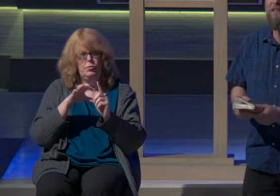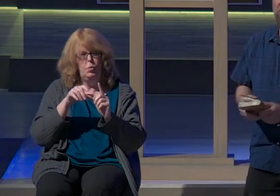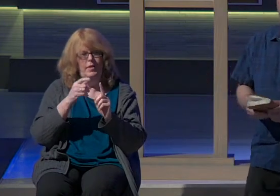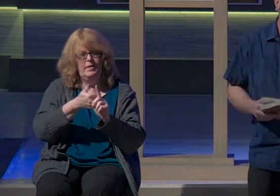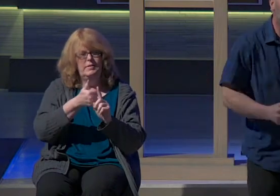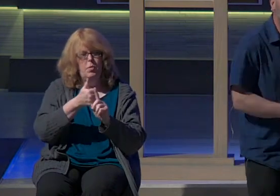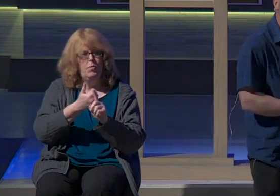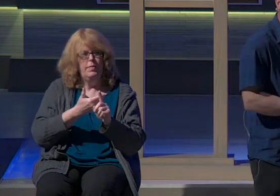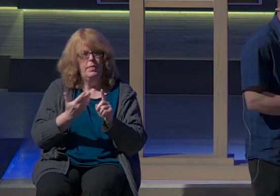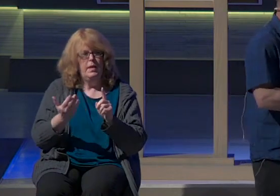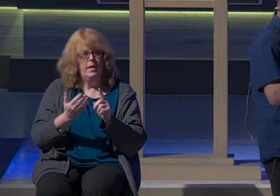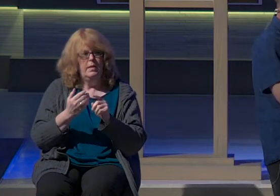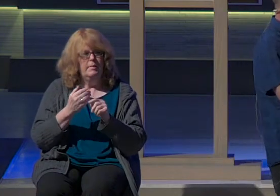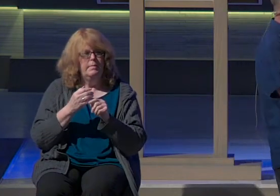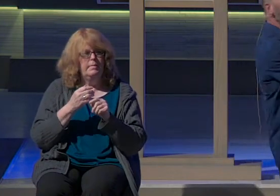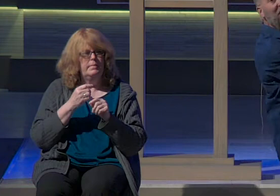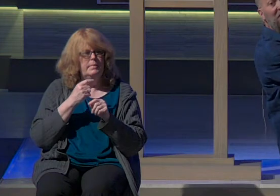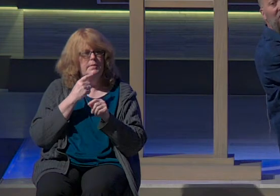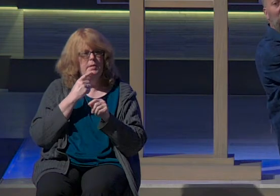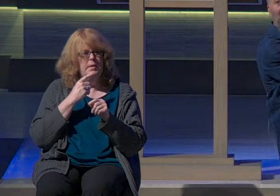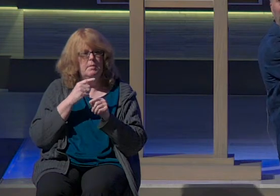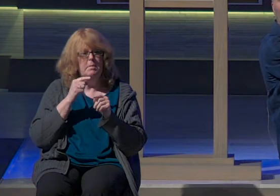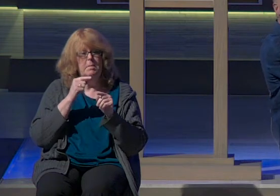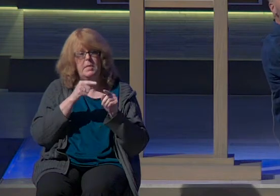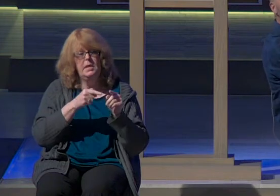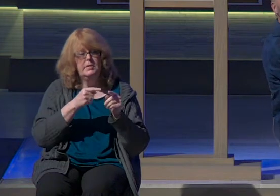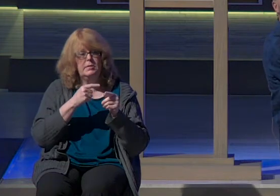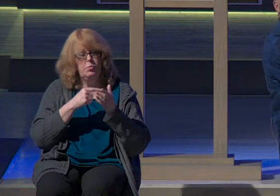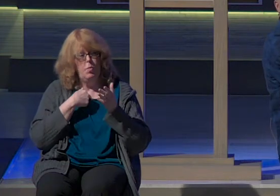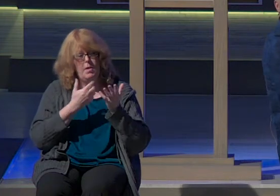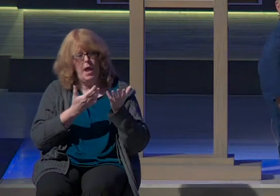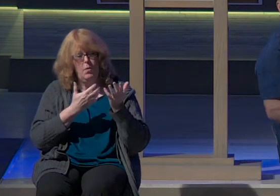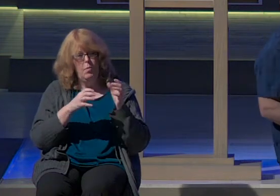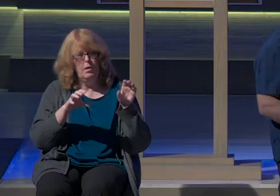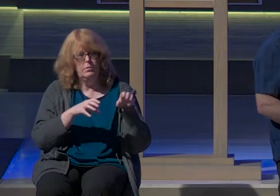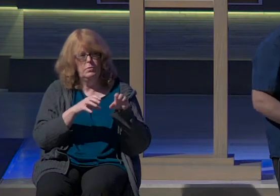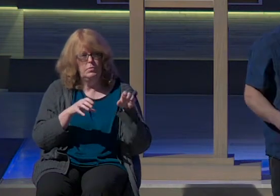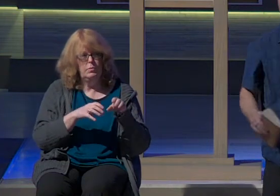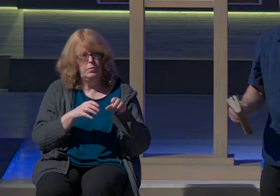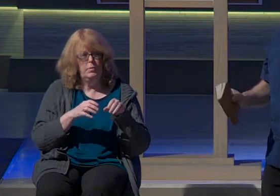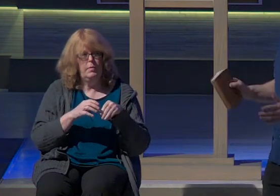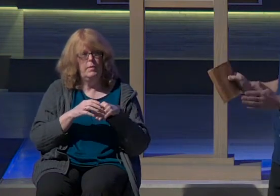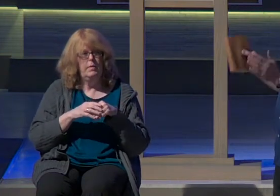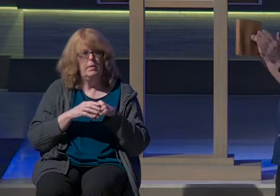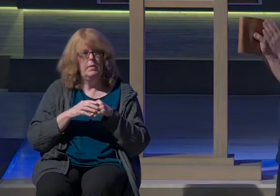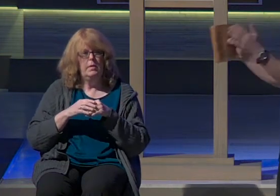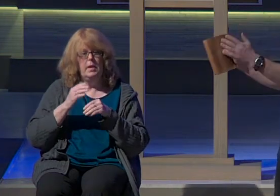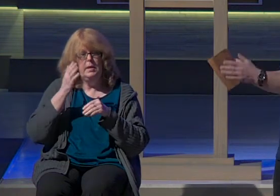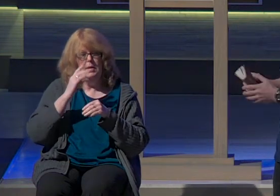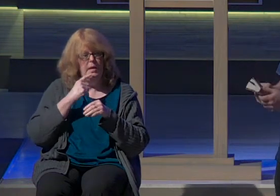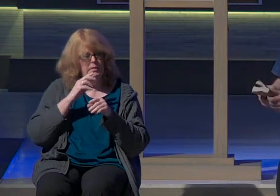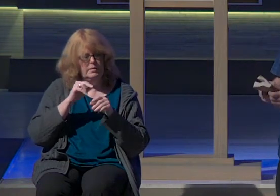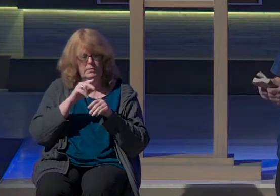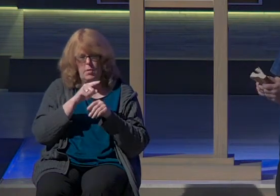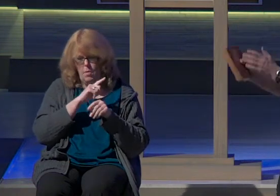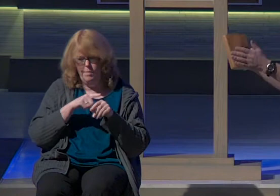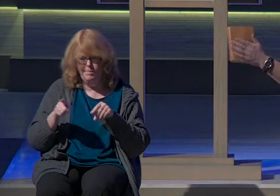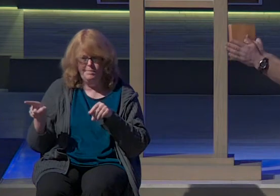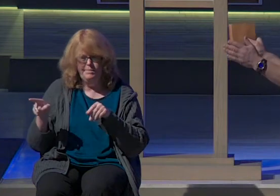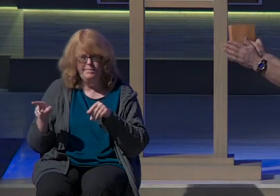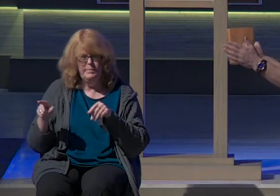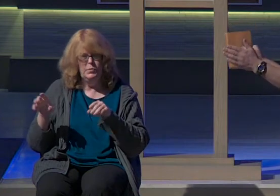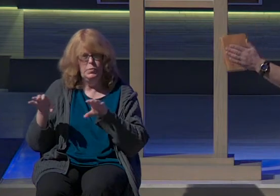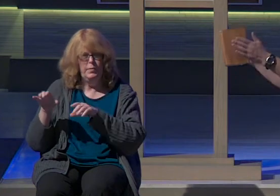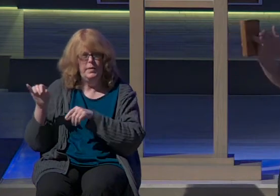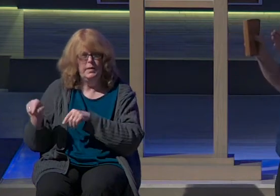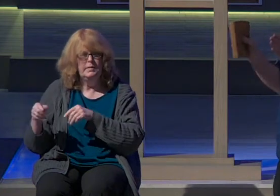own thing. It's saying, this is the direction I want to go. And God is saying this direction. And it